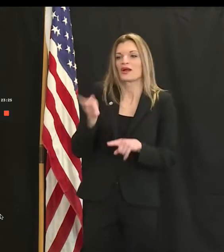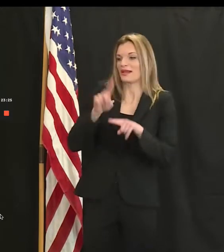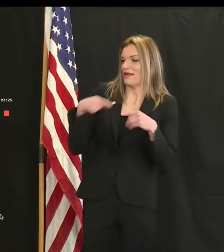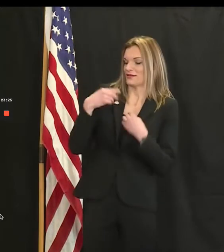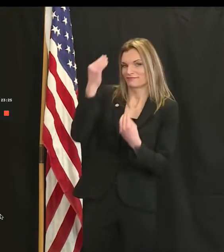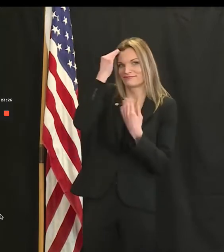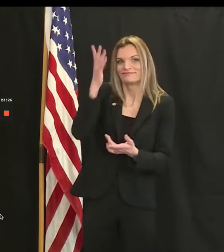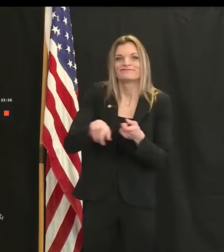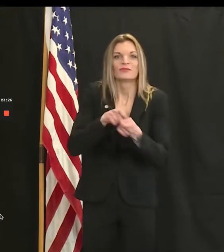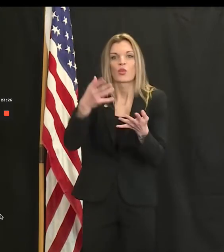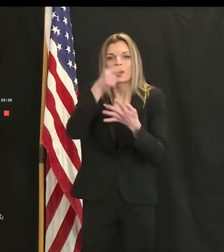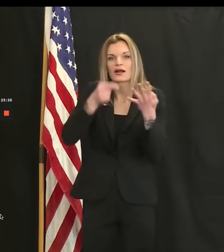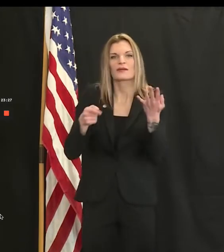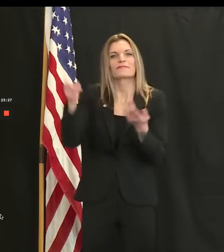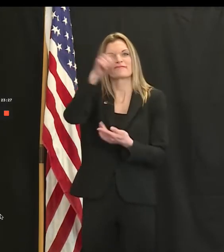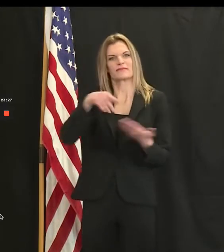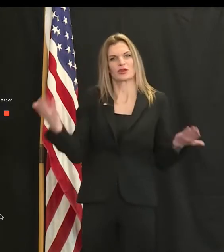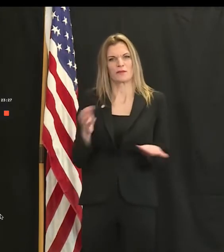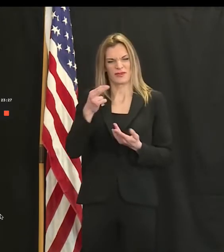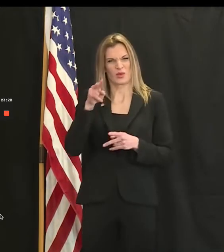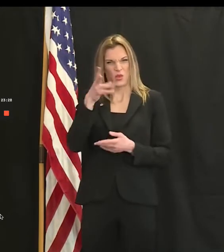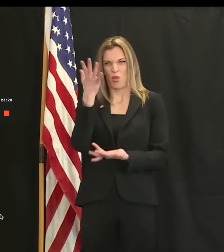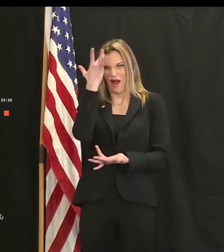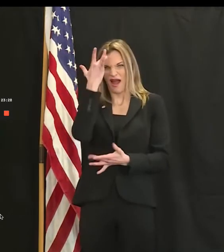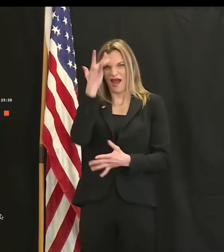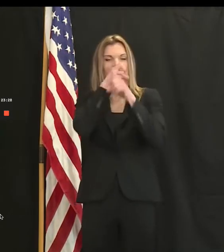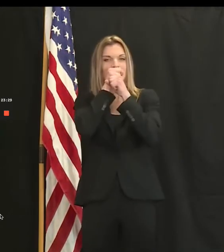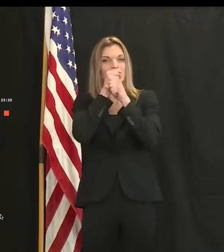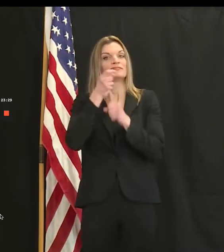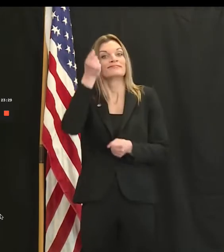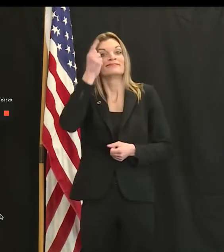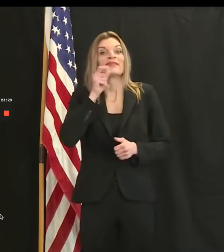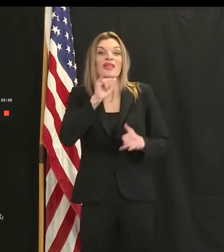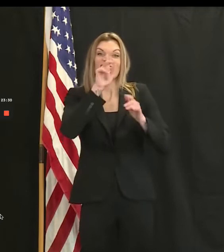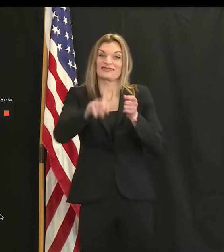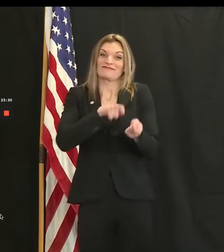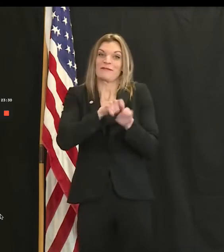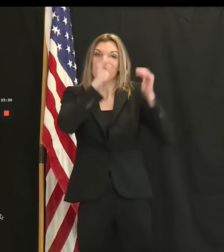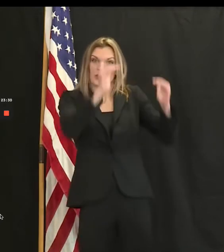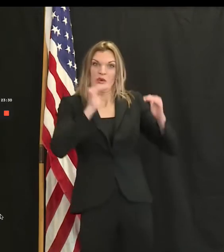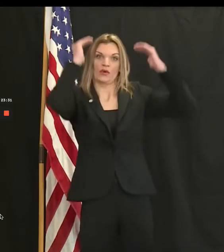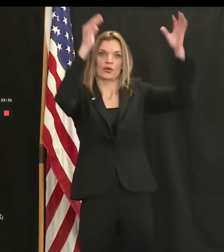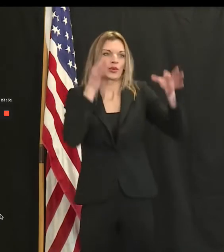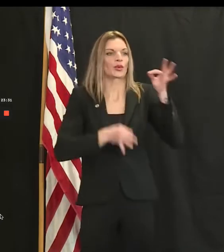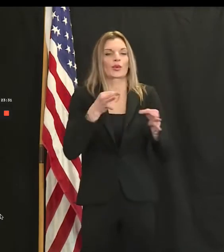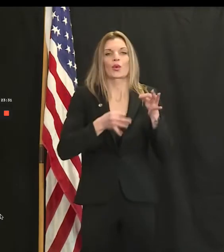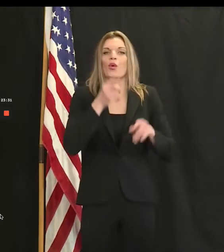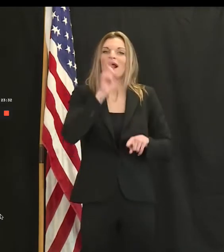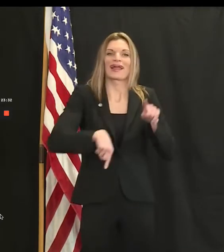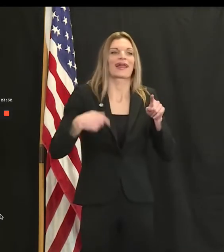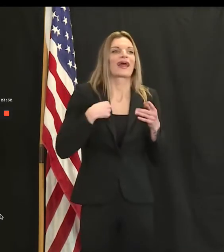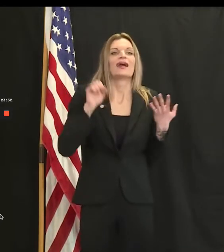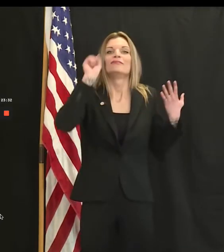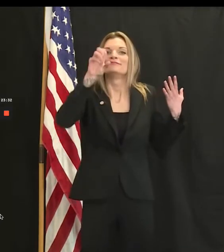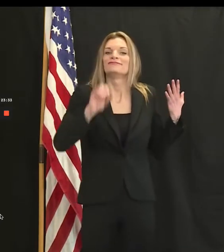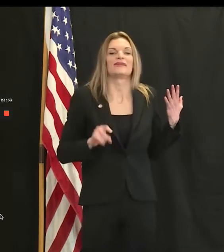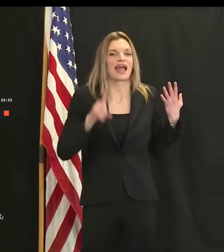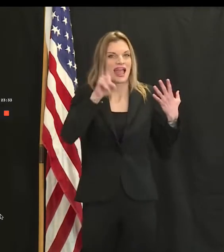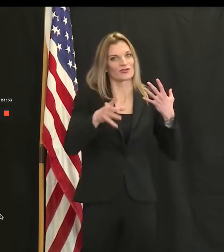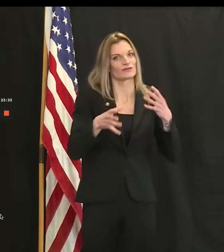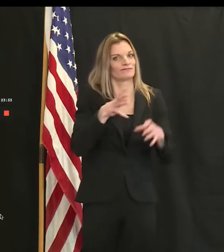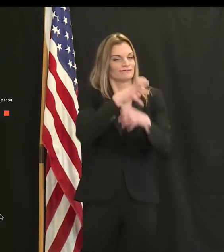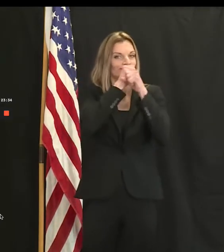state, and some people may not be familiar, but there are specific statutes that deal with what we can and cannot talk about. And we simply cannot answer your question,